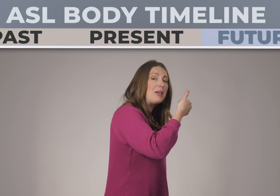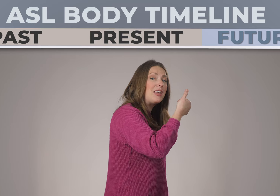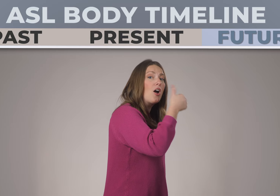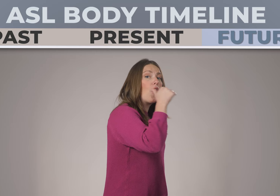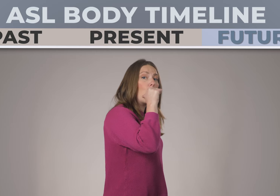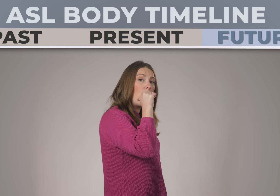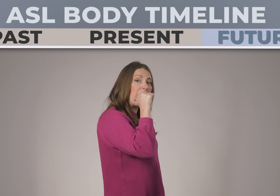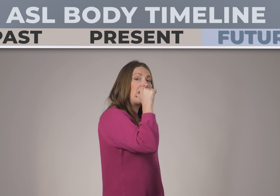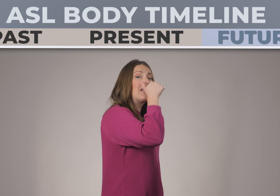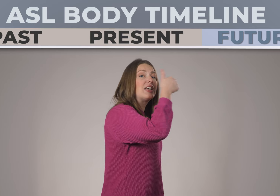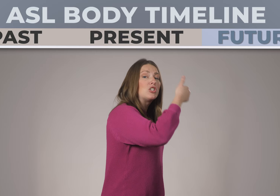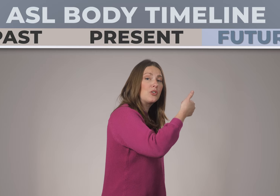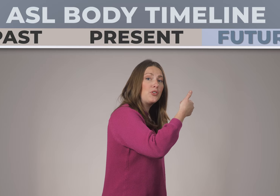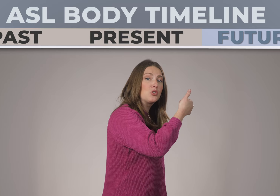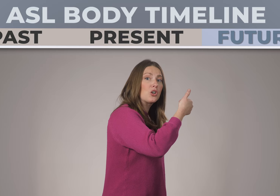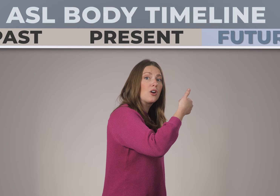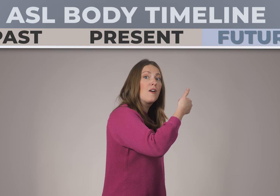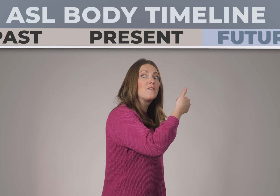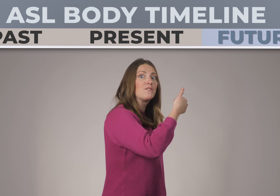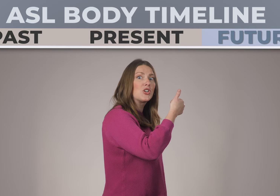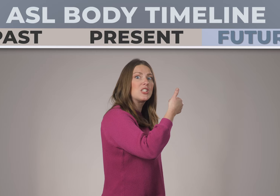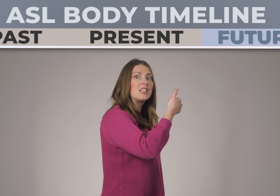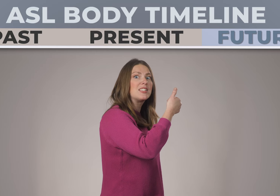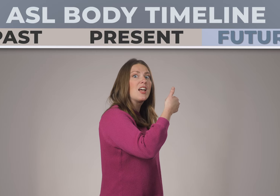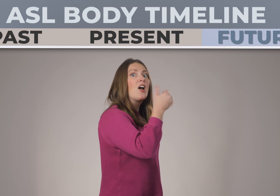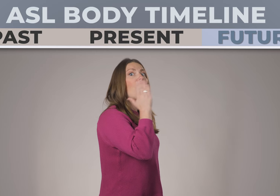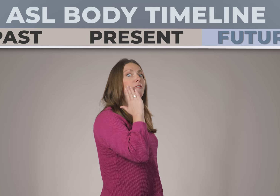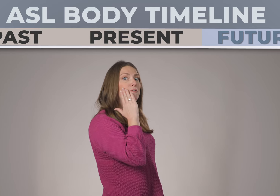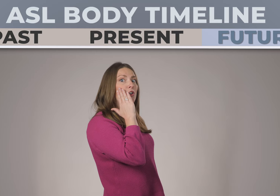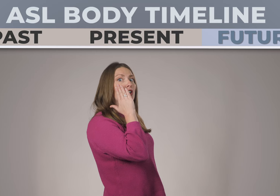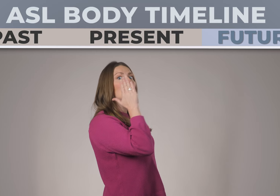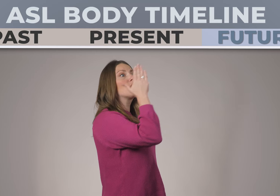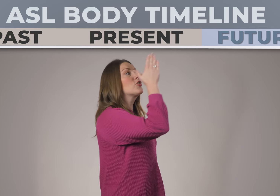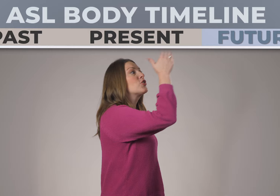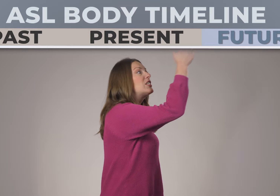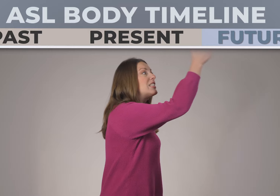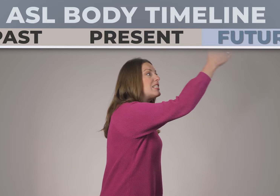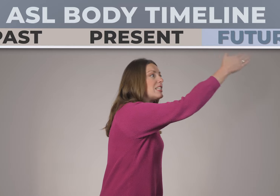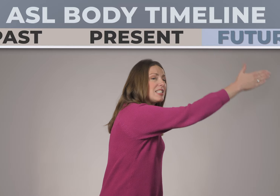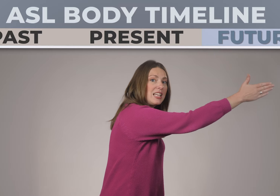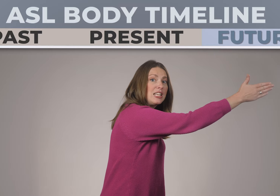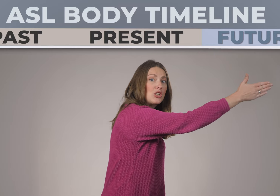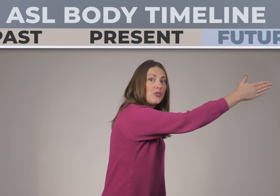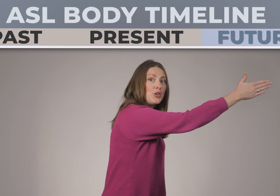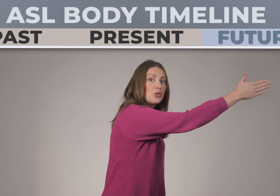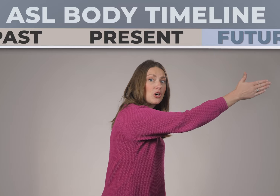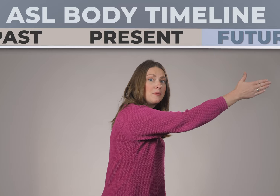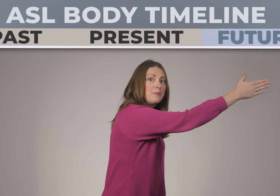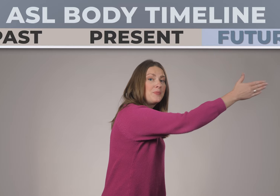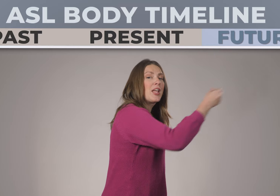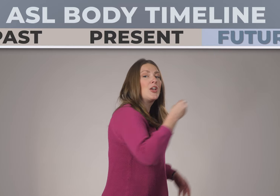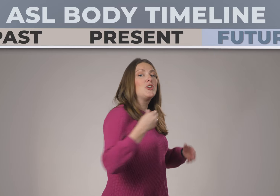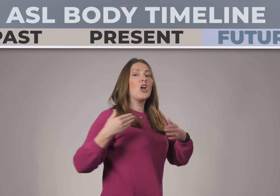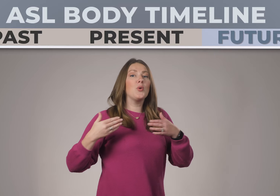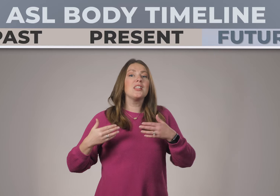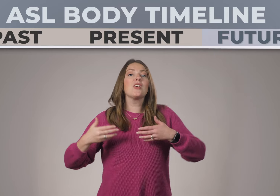bit away into the future versus a further distance into the future. Notice